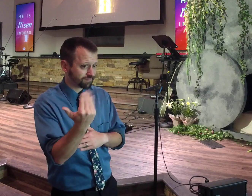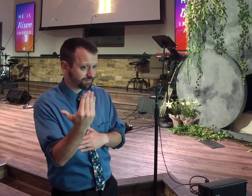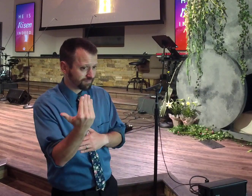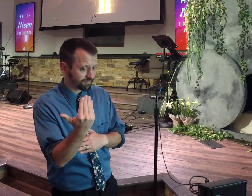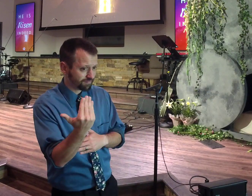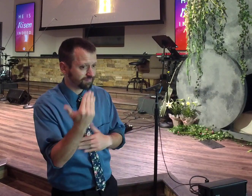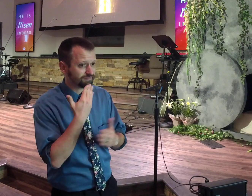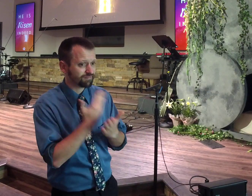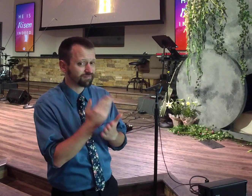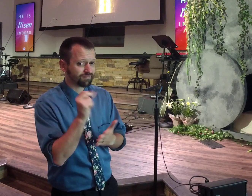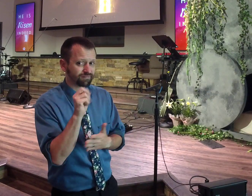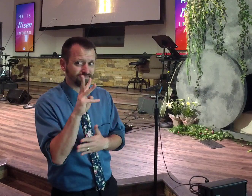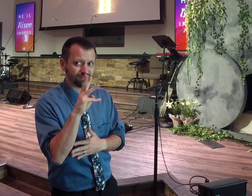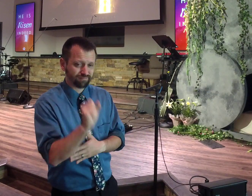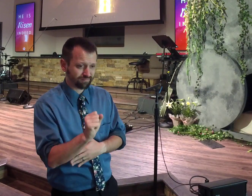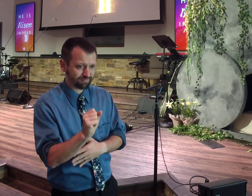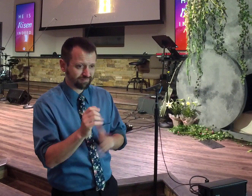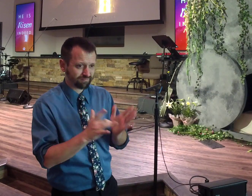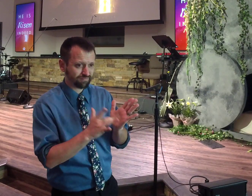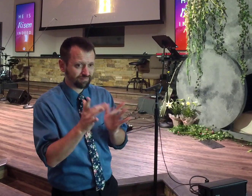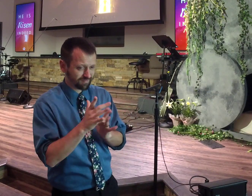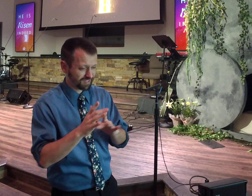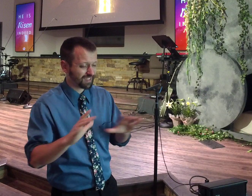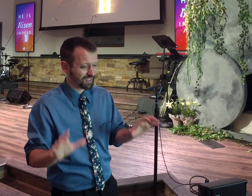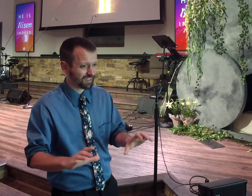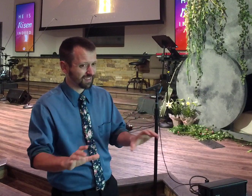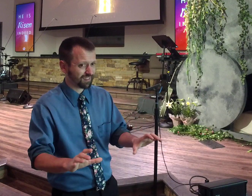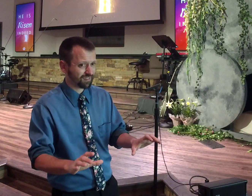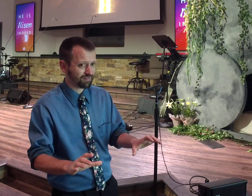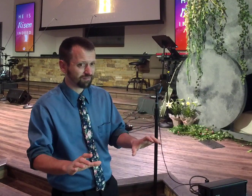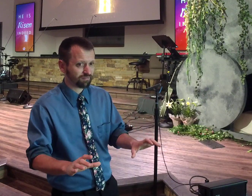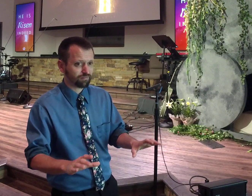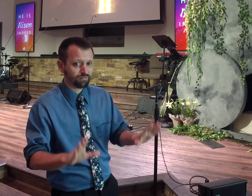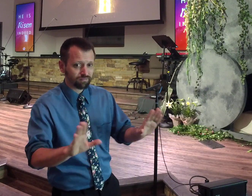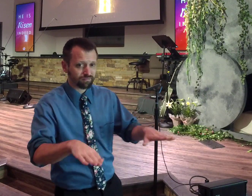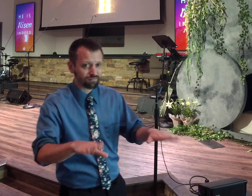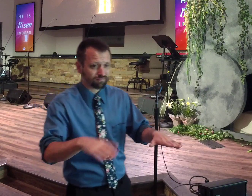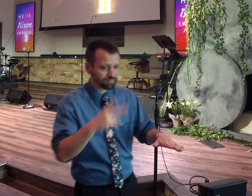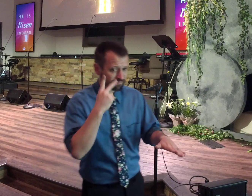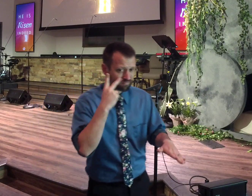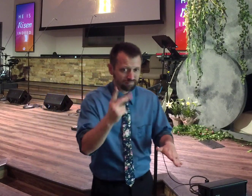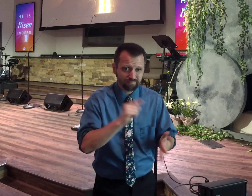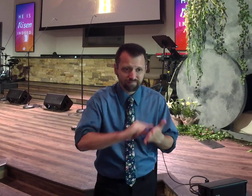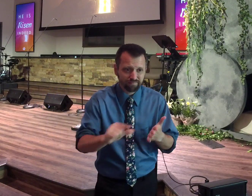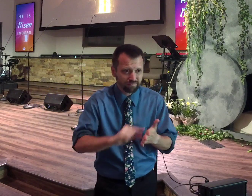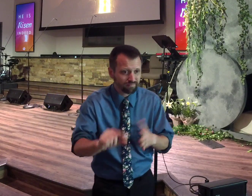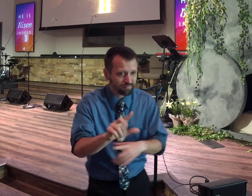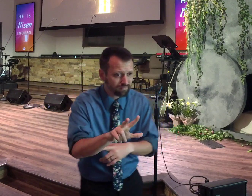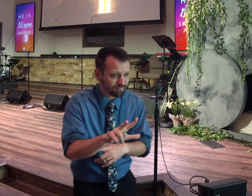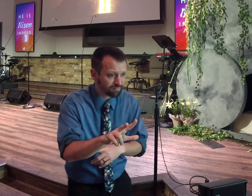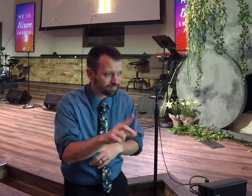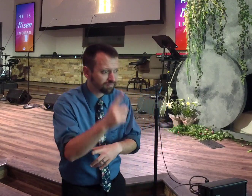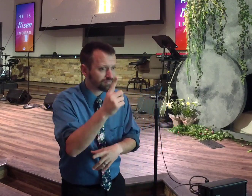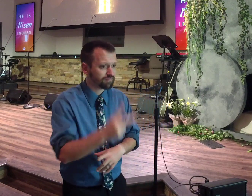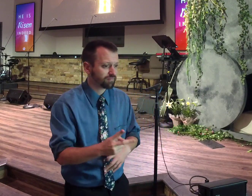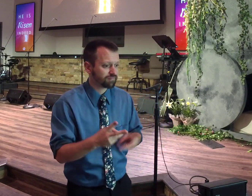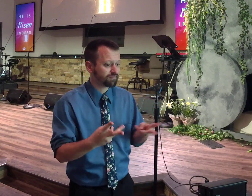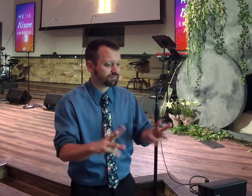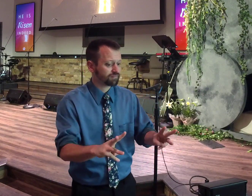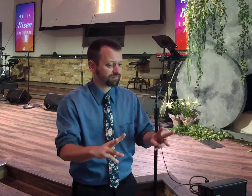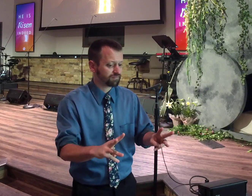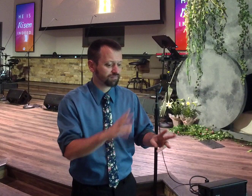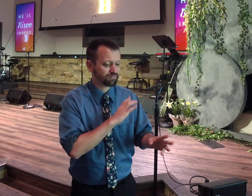The good news of what Jesus did for us. If you look with me in verse number 3, about halfway through, it says,